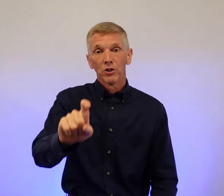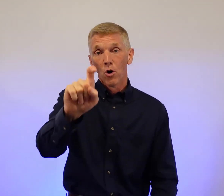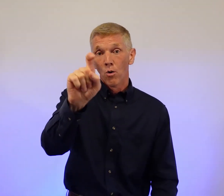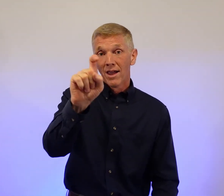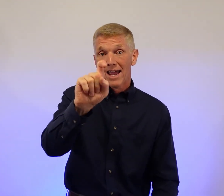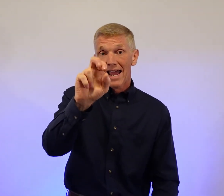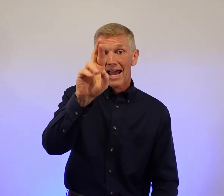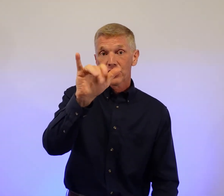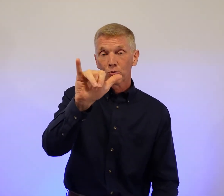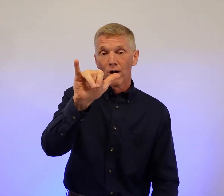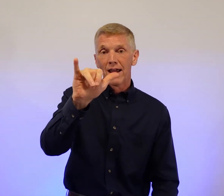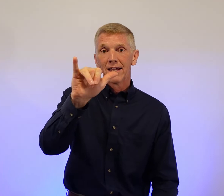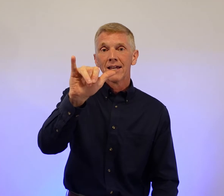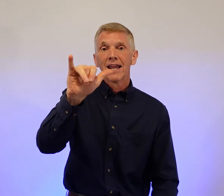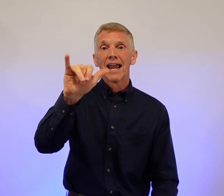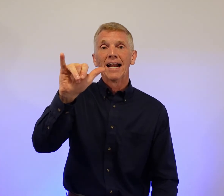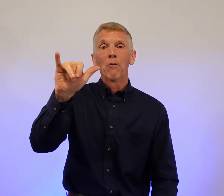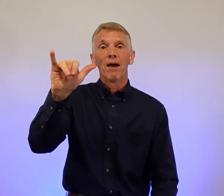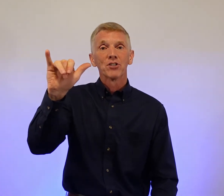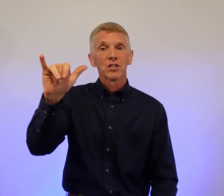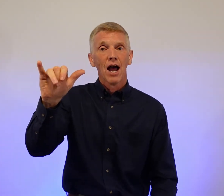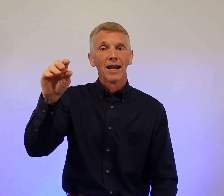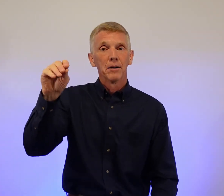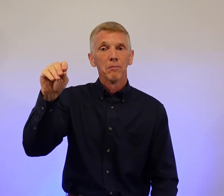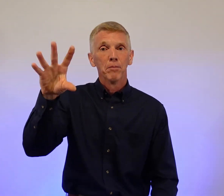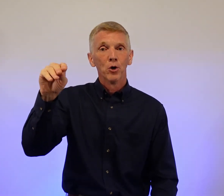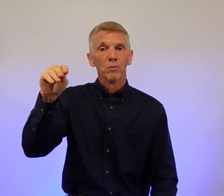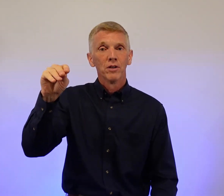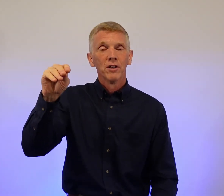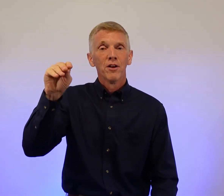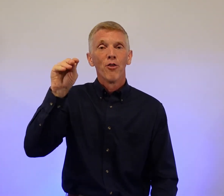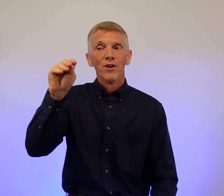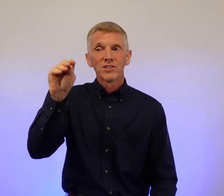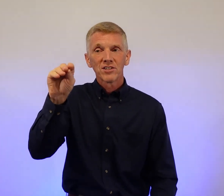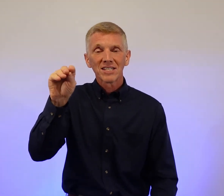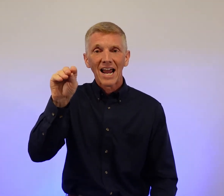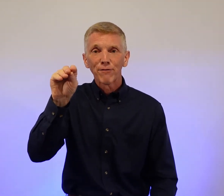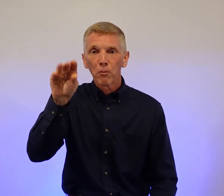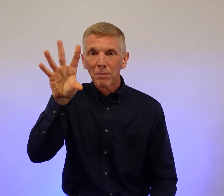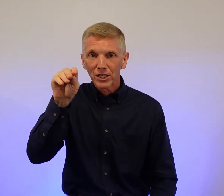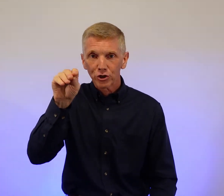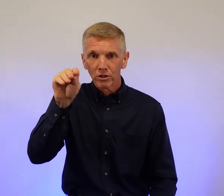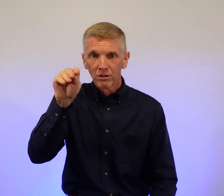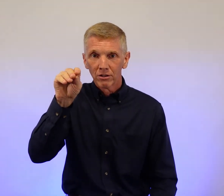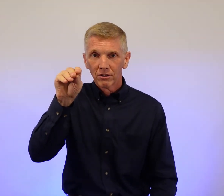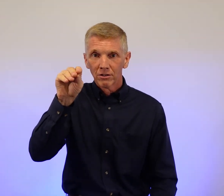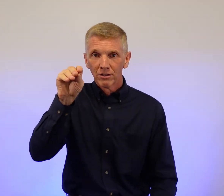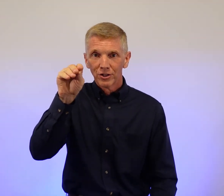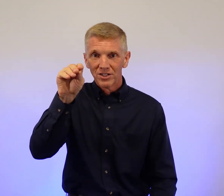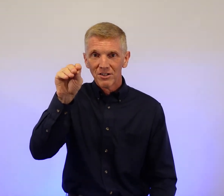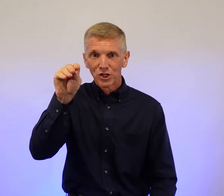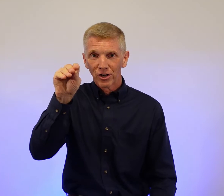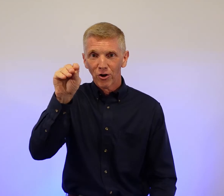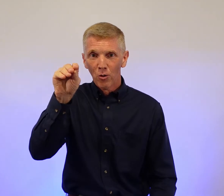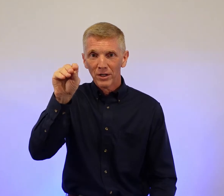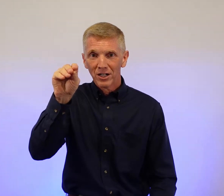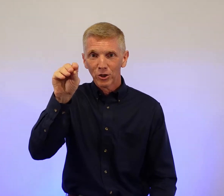go X-ray and I would have a sign. Boom. This is a sign for picture. Do you see the shutter opening and